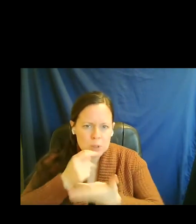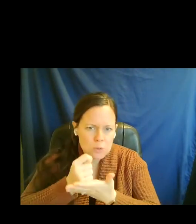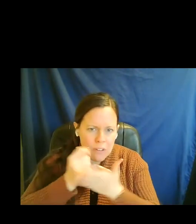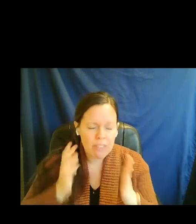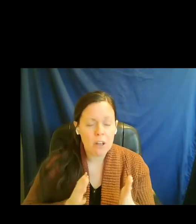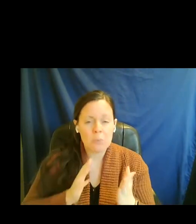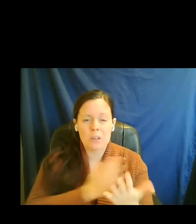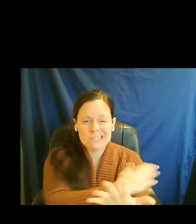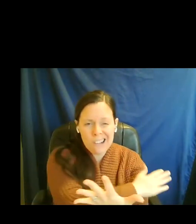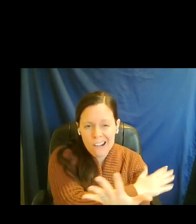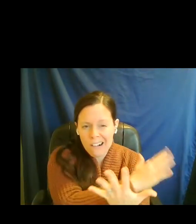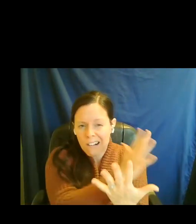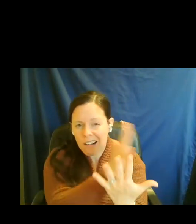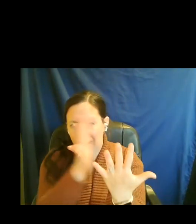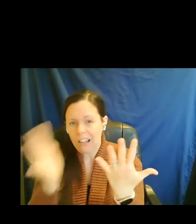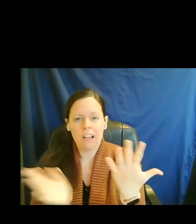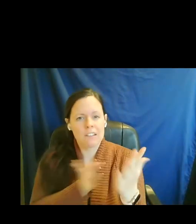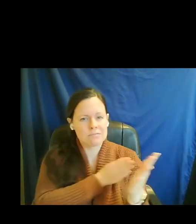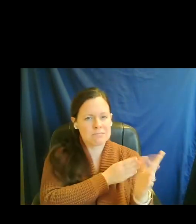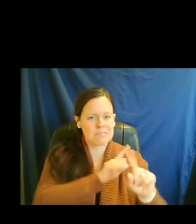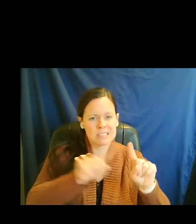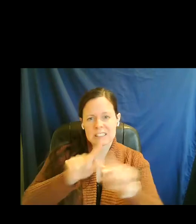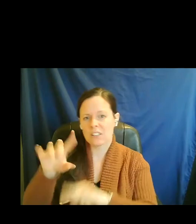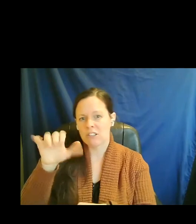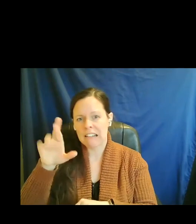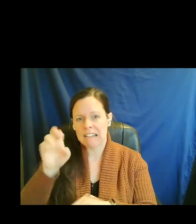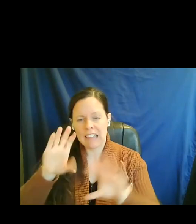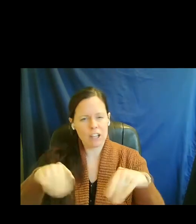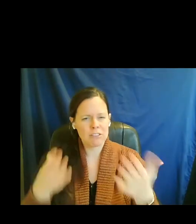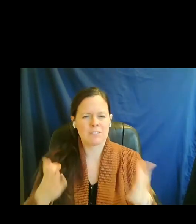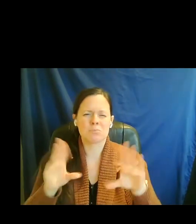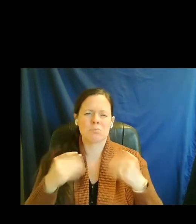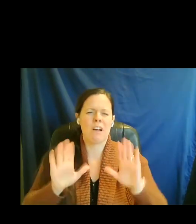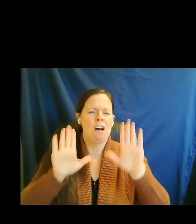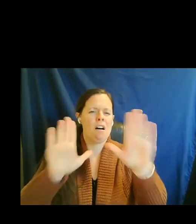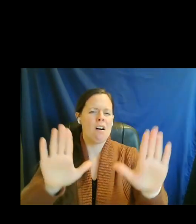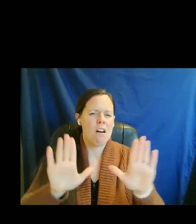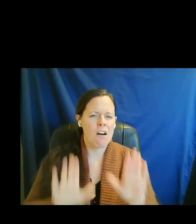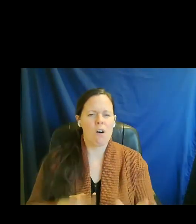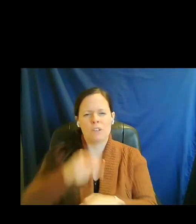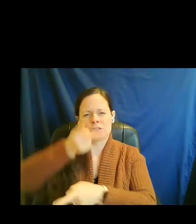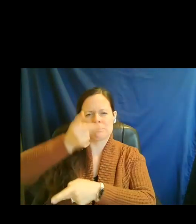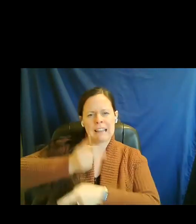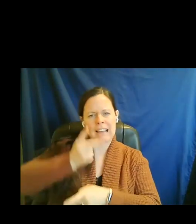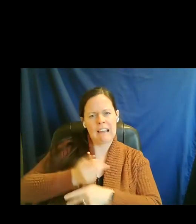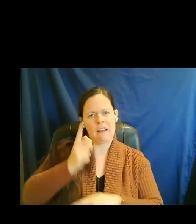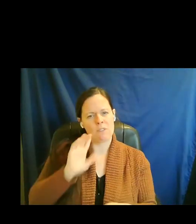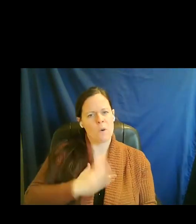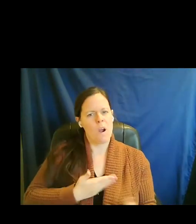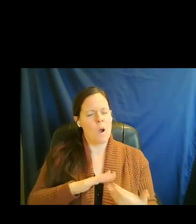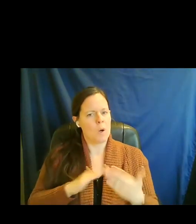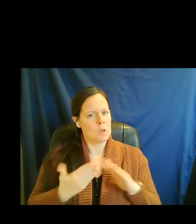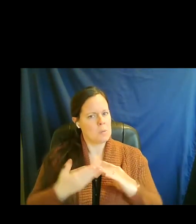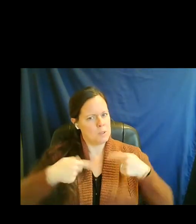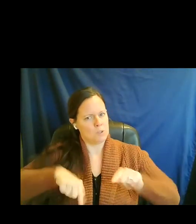of caregivers that are providing amazing, exceptional care to our community in this